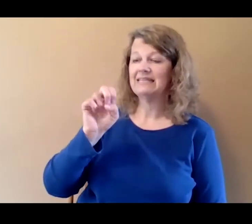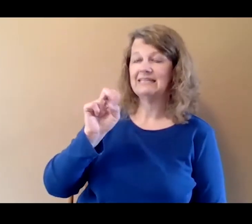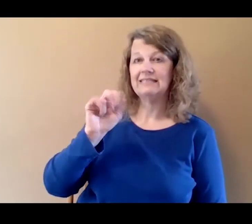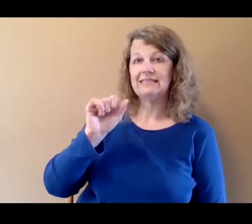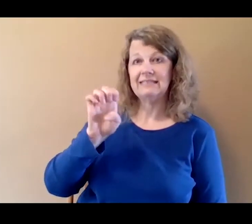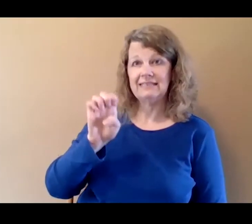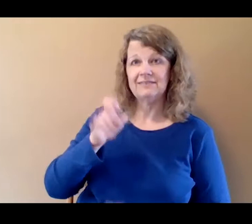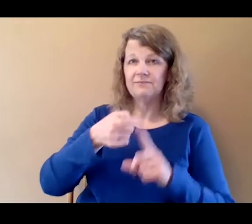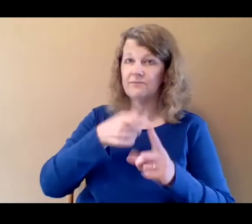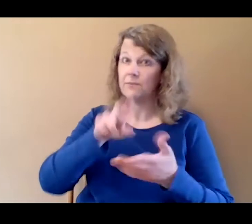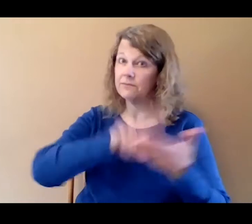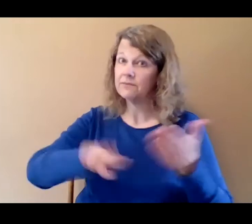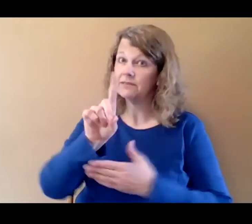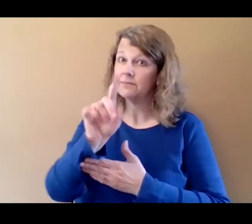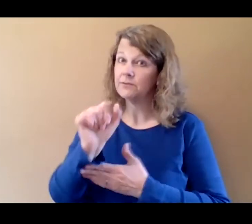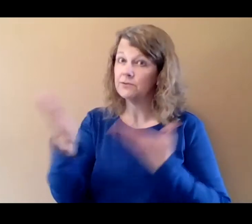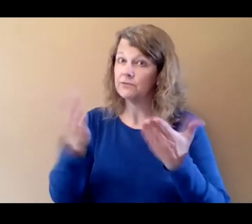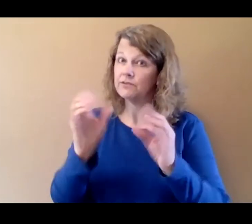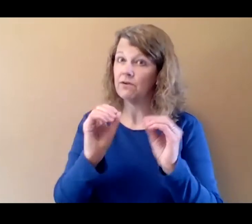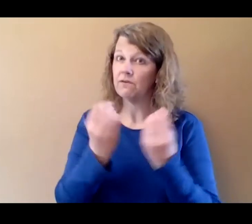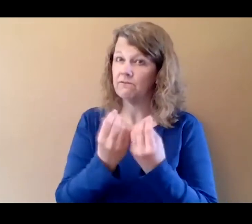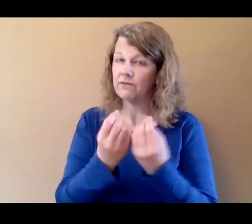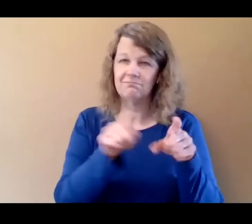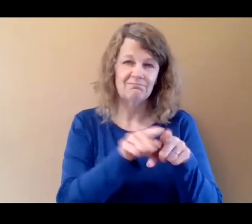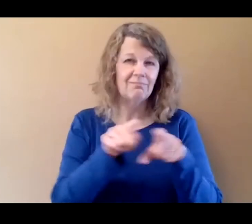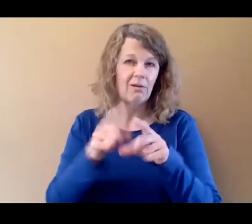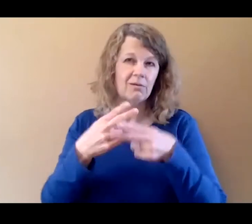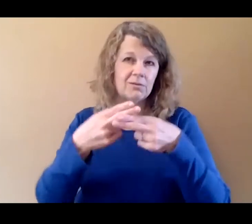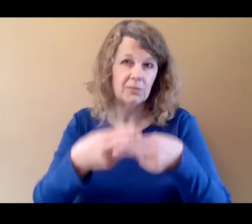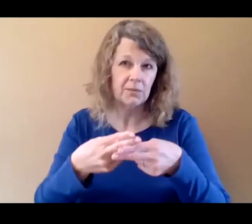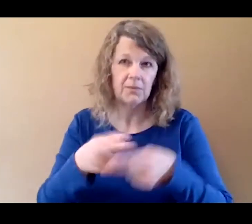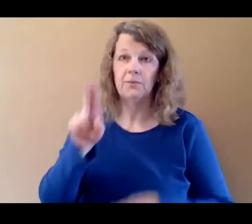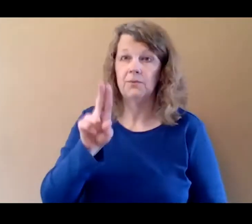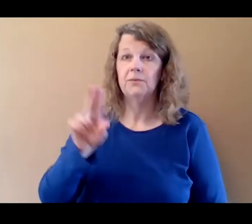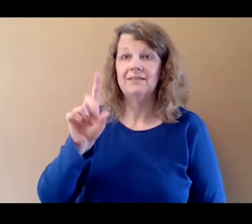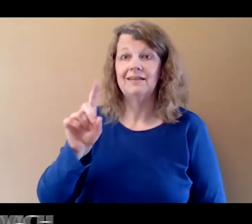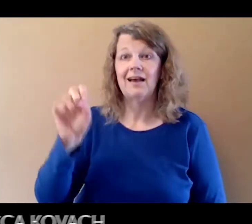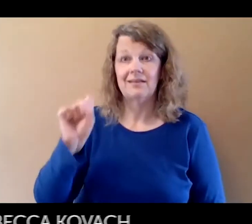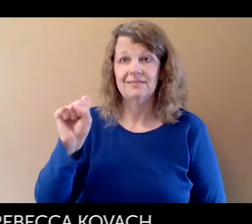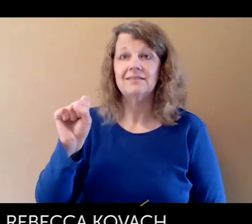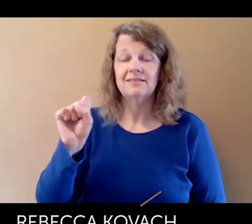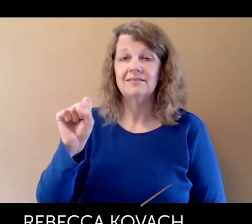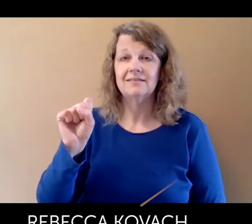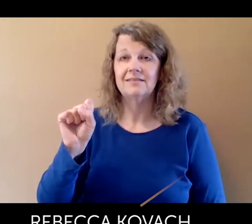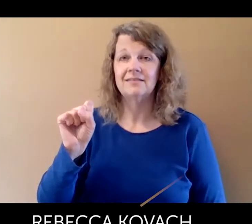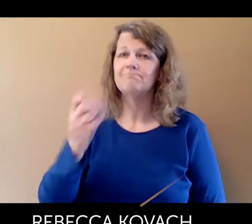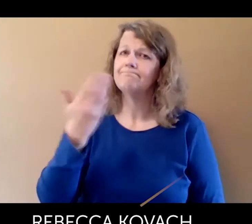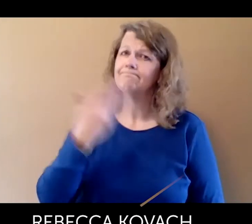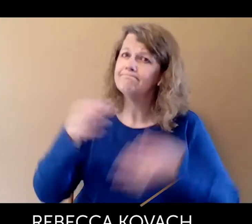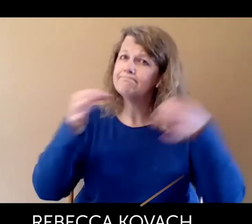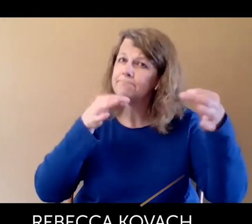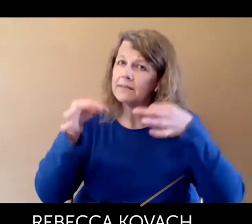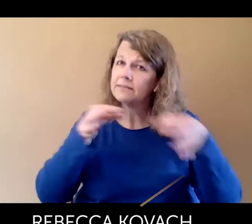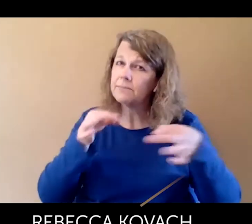I'm Denise from the University Disability Services Office. We also refer to the office as UDS. I